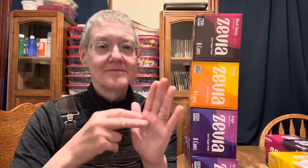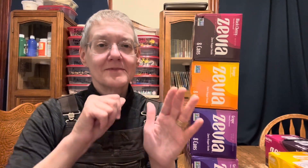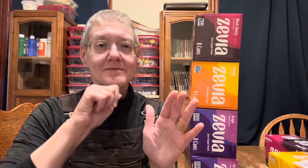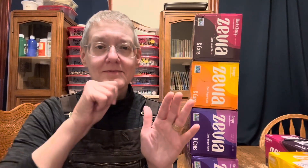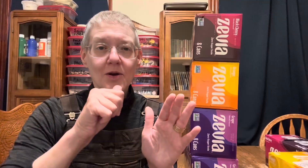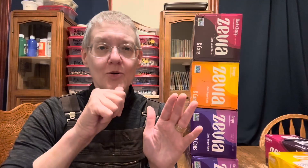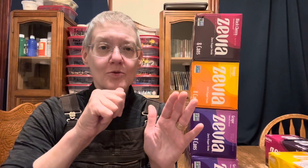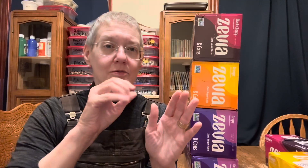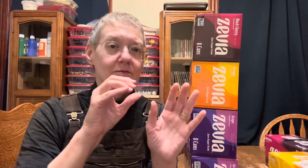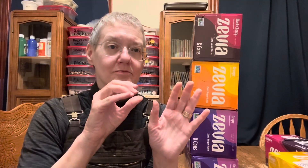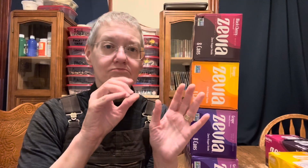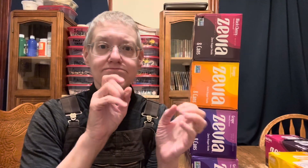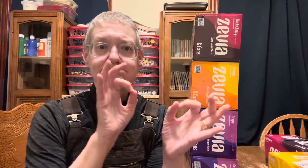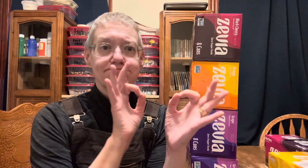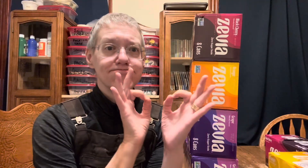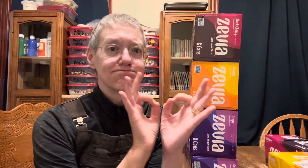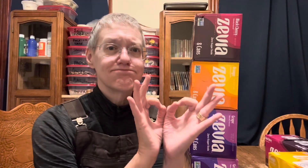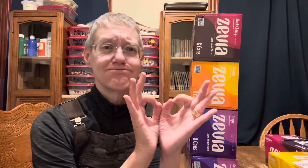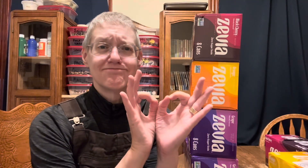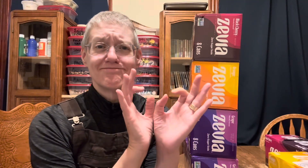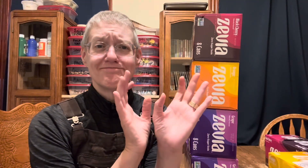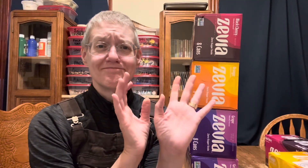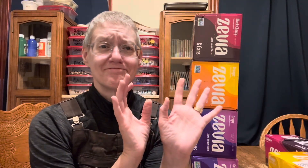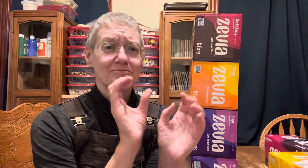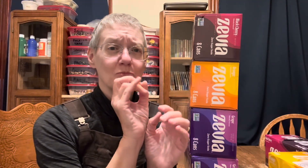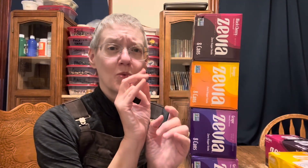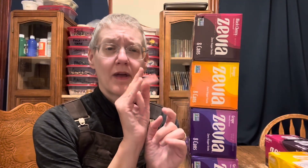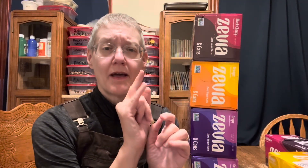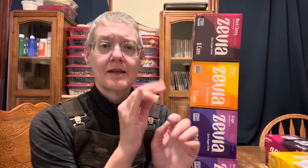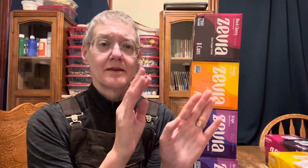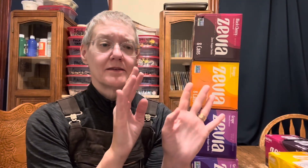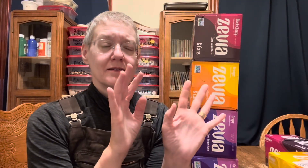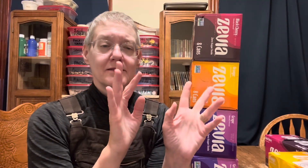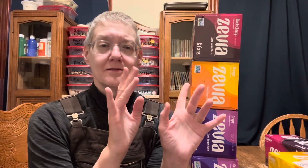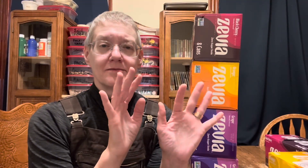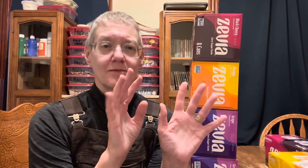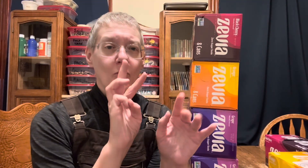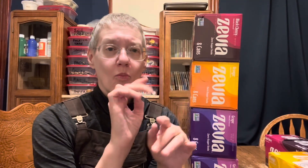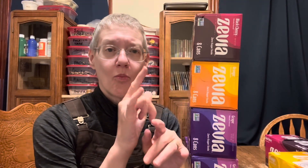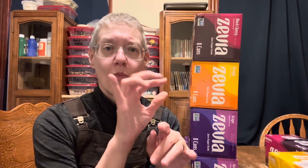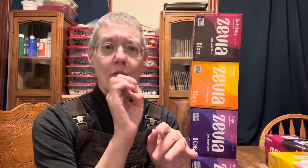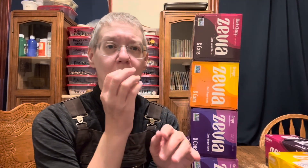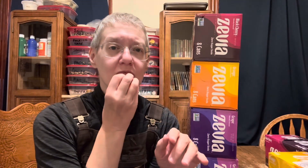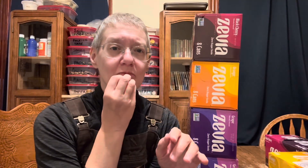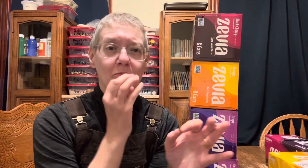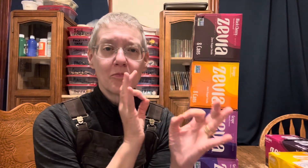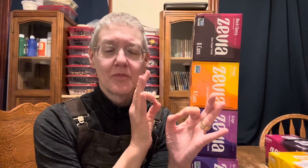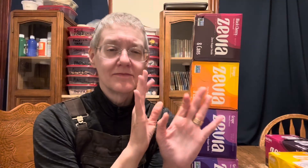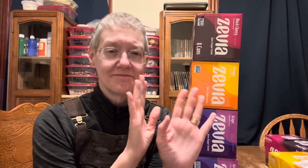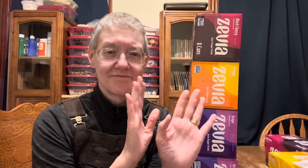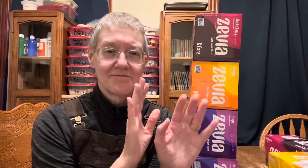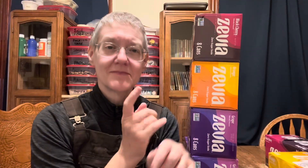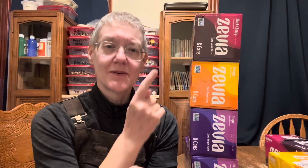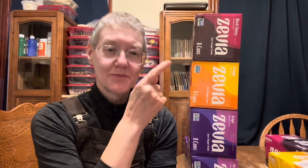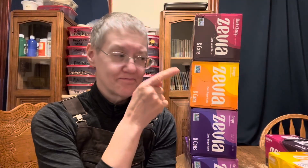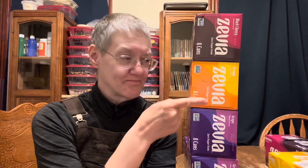mean. I mean, don't chase perfection, organic, whole foods all